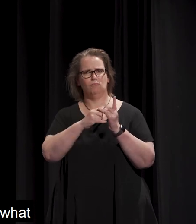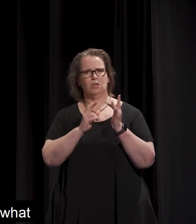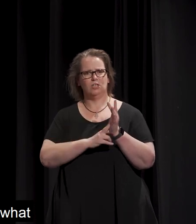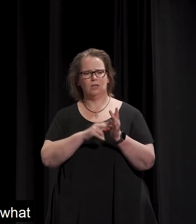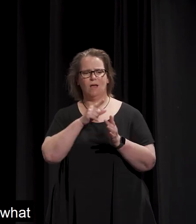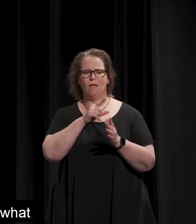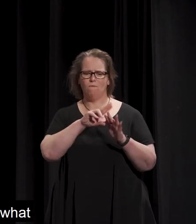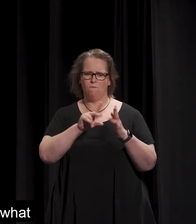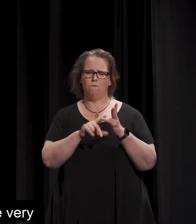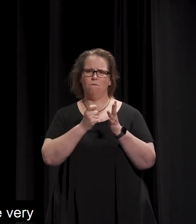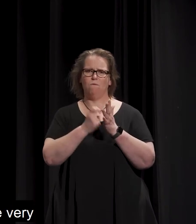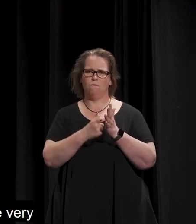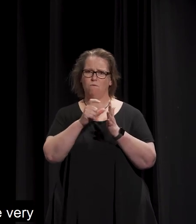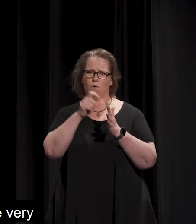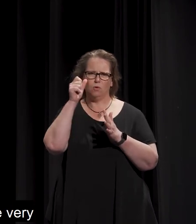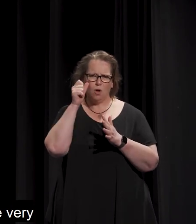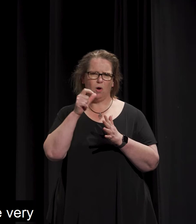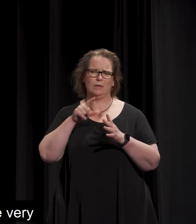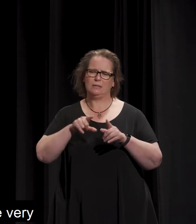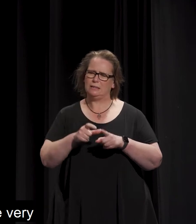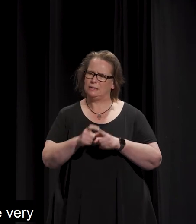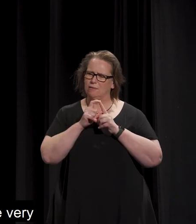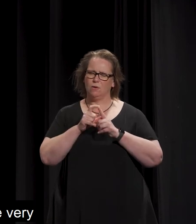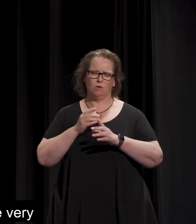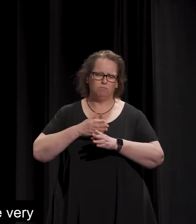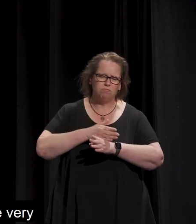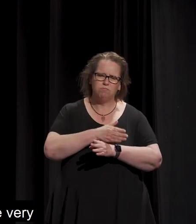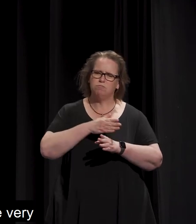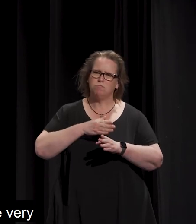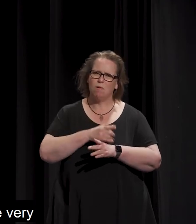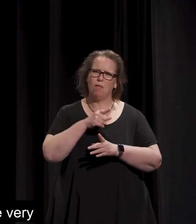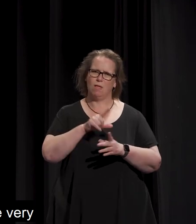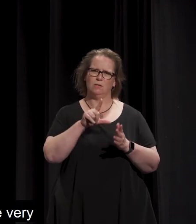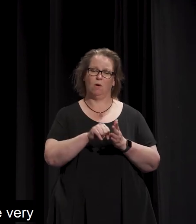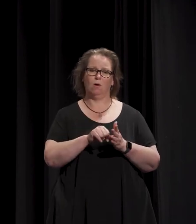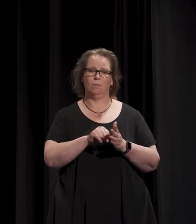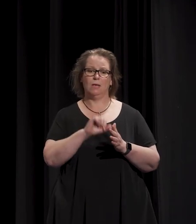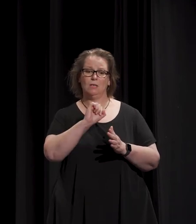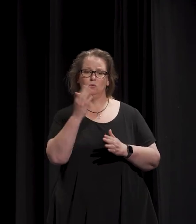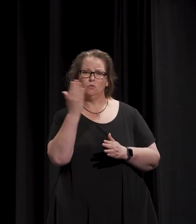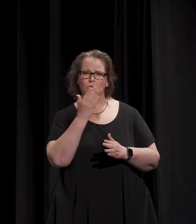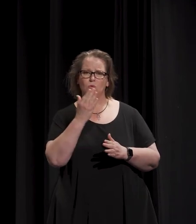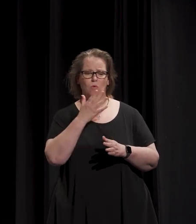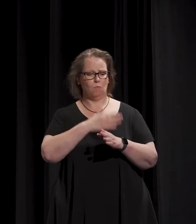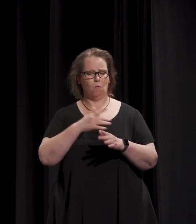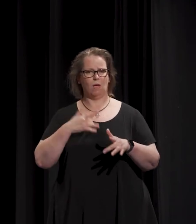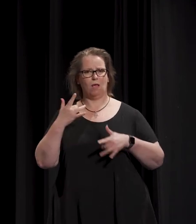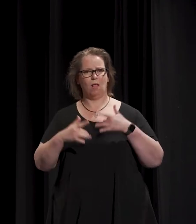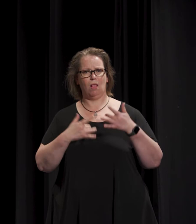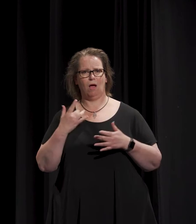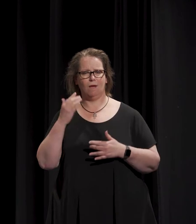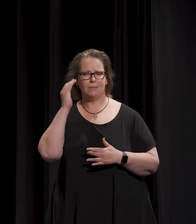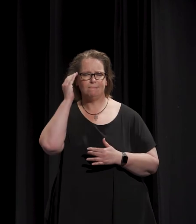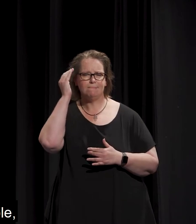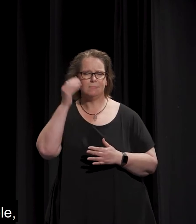to have hard times. His hard work helped him become very successful in his school and working life. He also